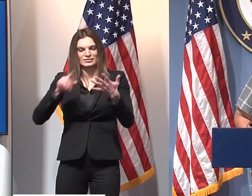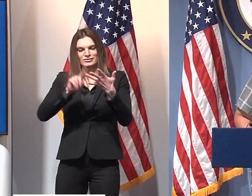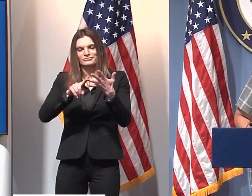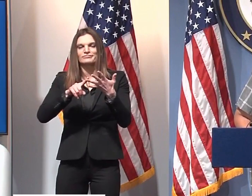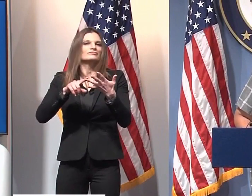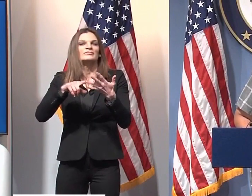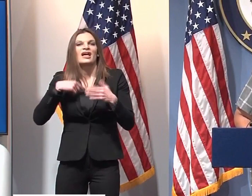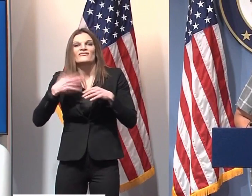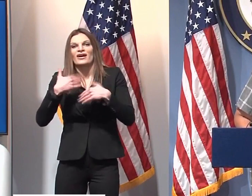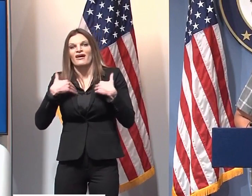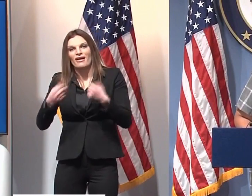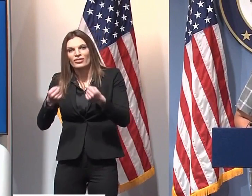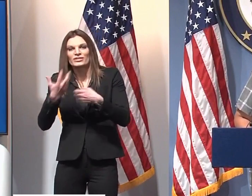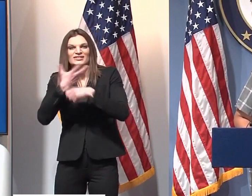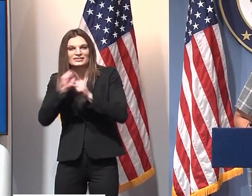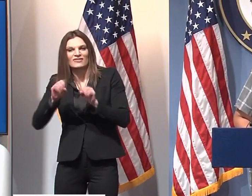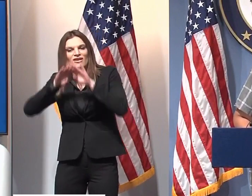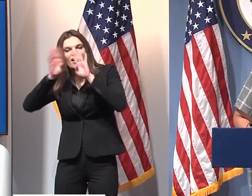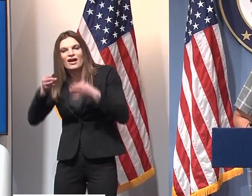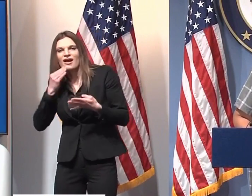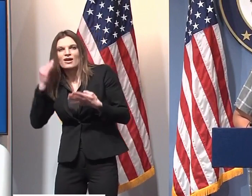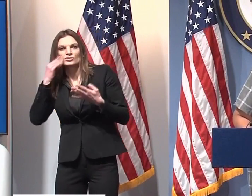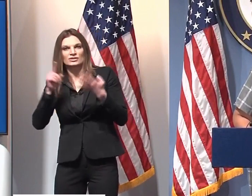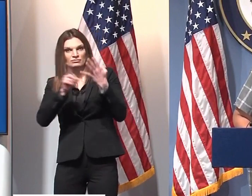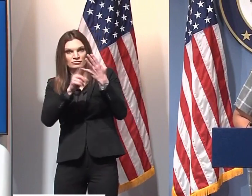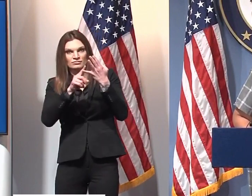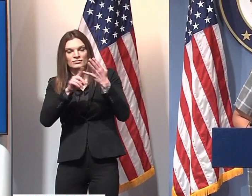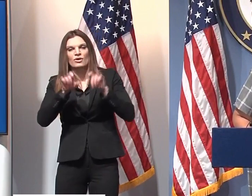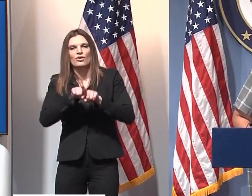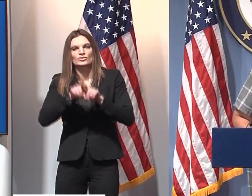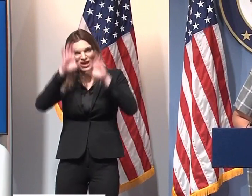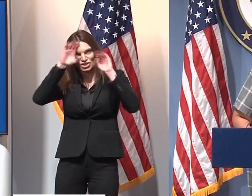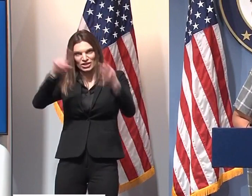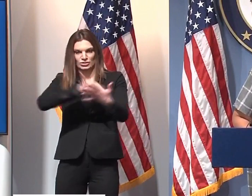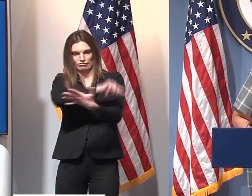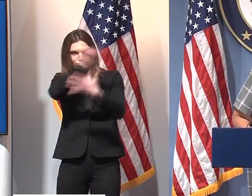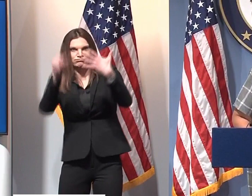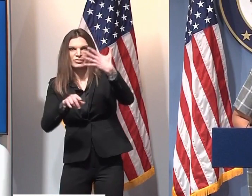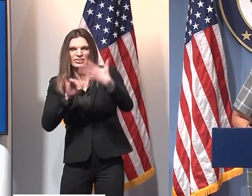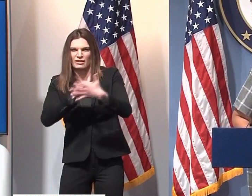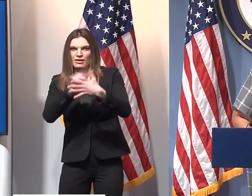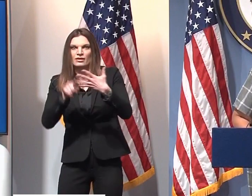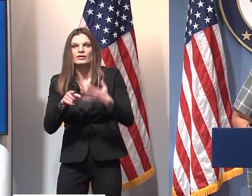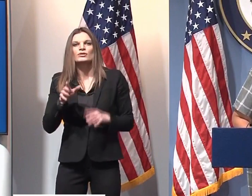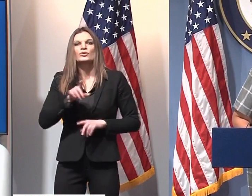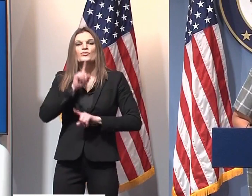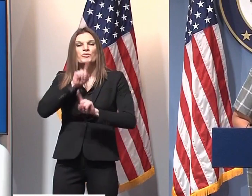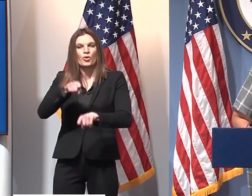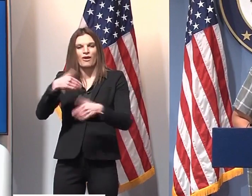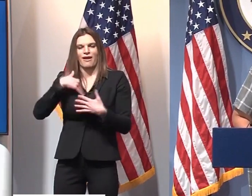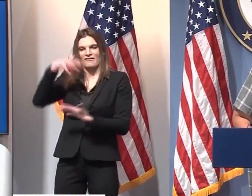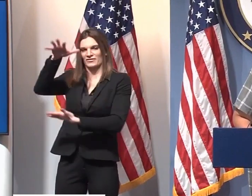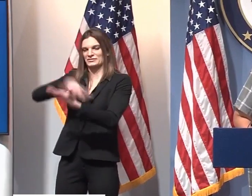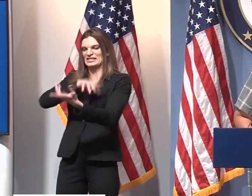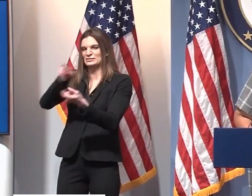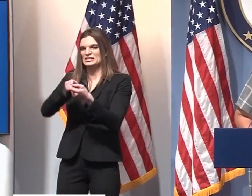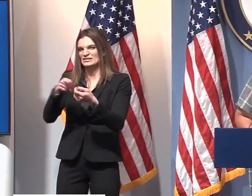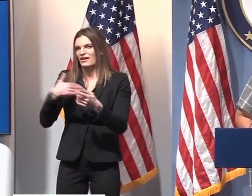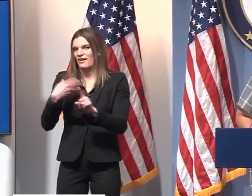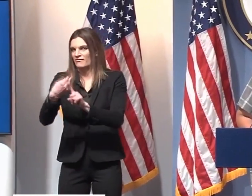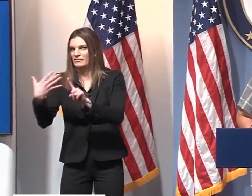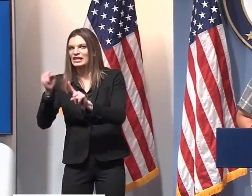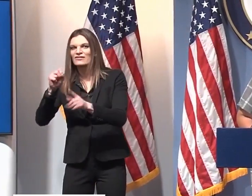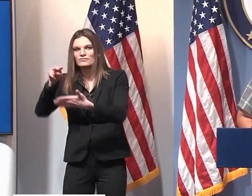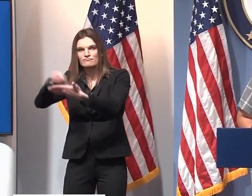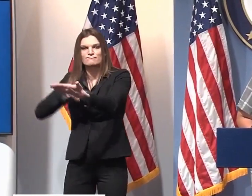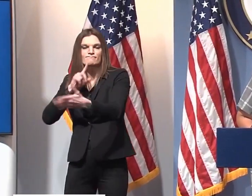and housing, and education. Within the report, you will find the detailed specifics. But here are